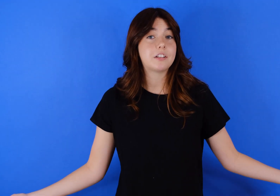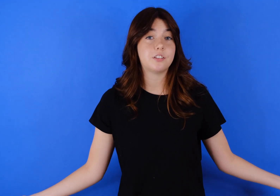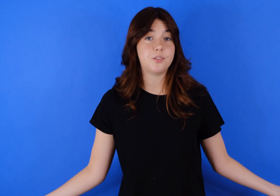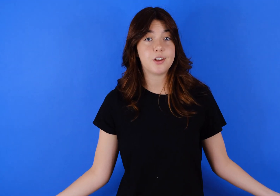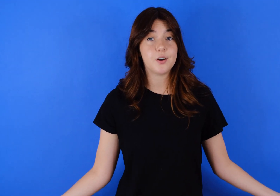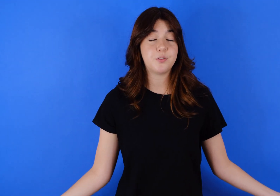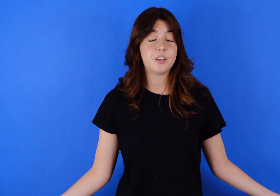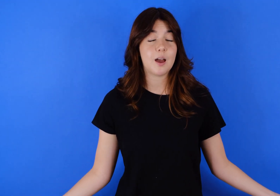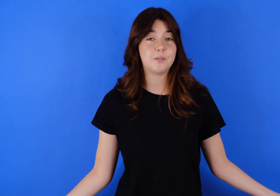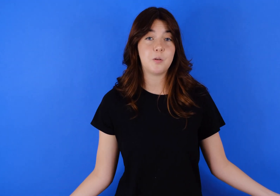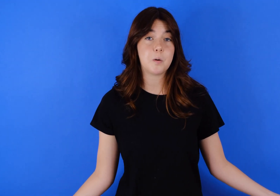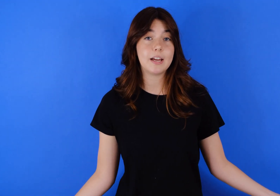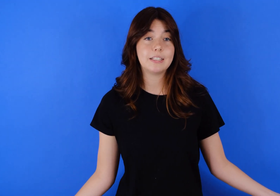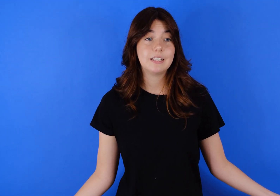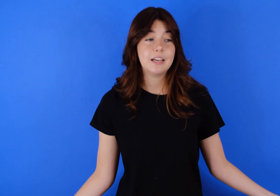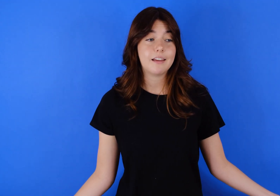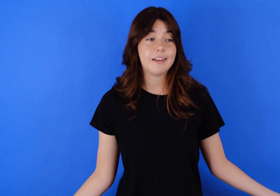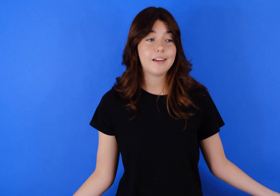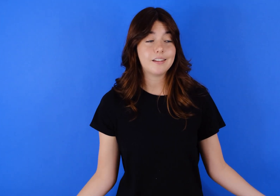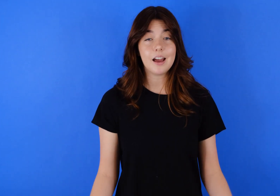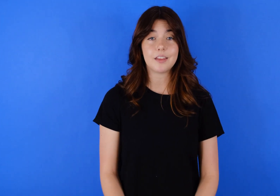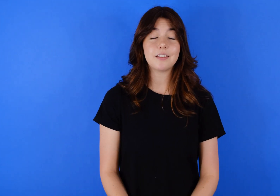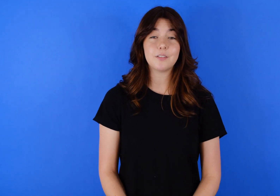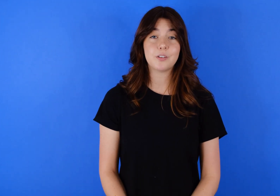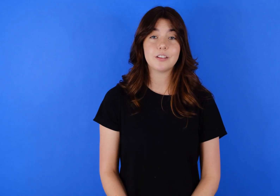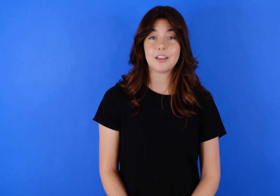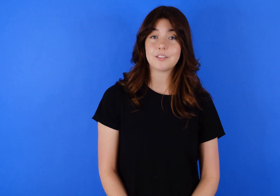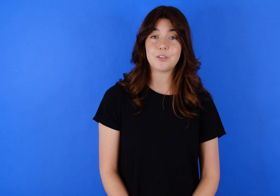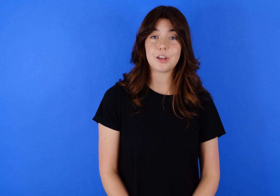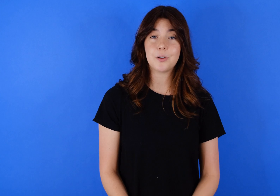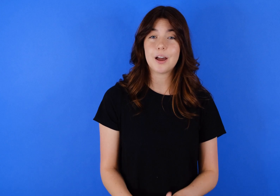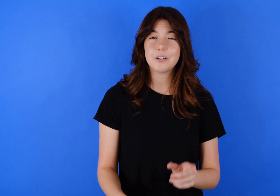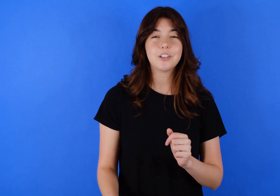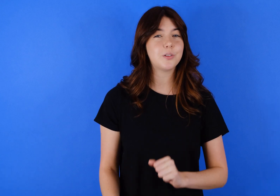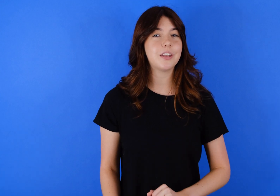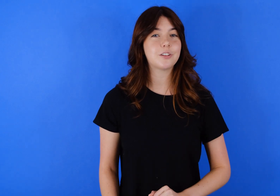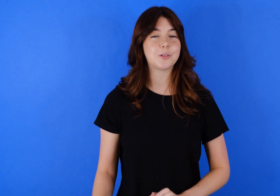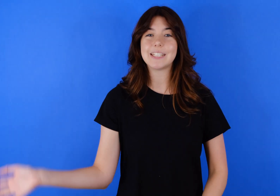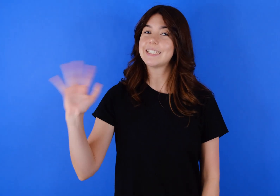this video a few times if you want. And yeah, that is it for this lesson video. I will see you in the next one.